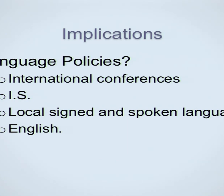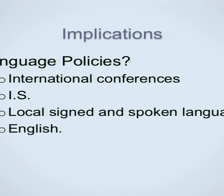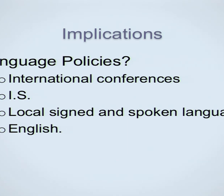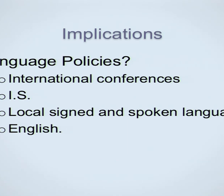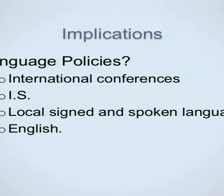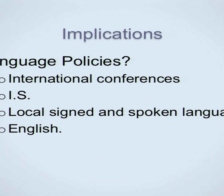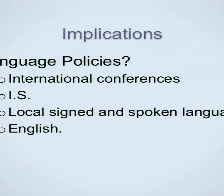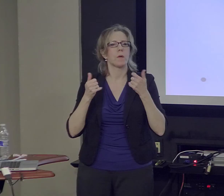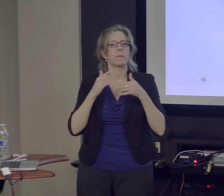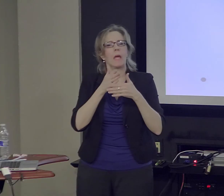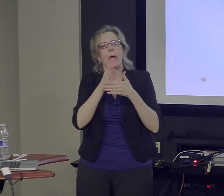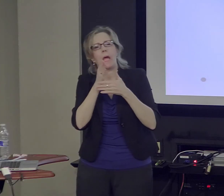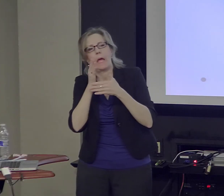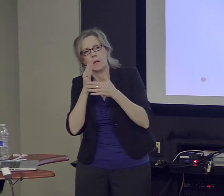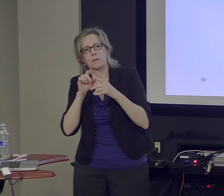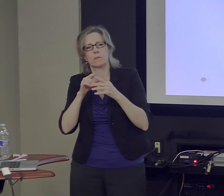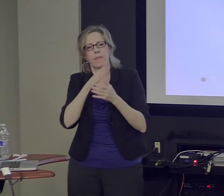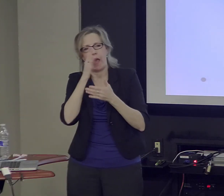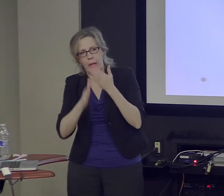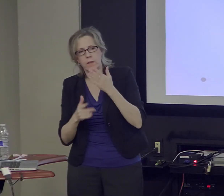got from that clip.